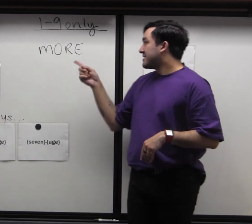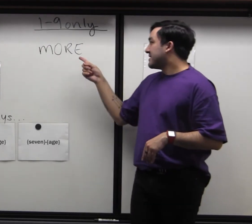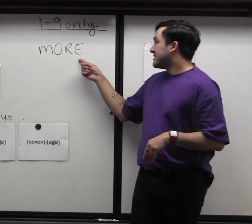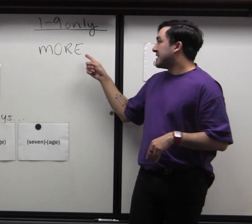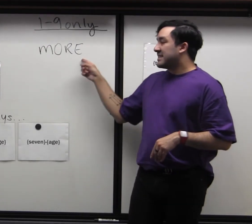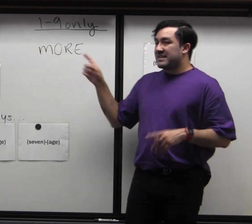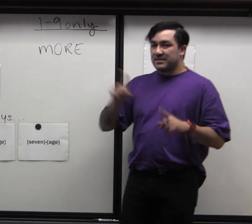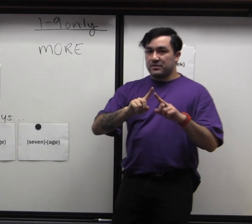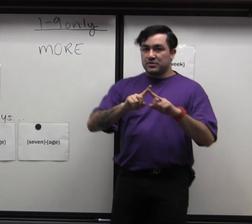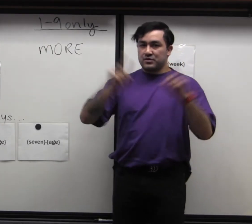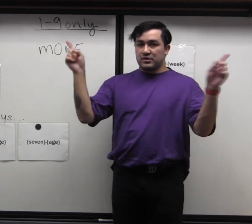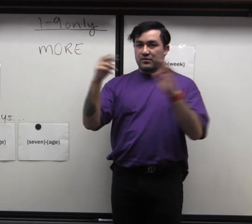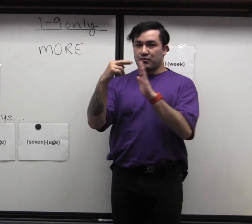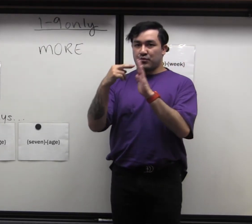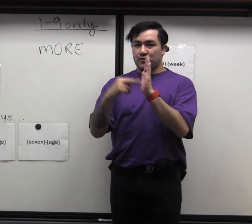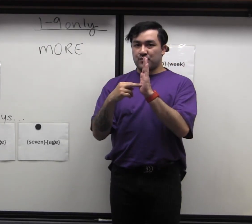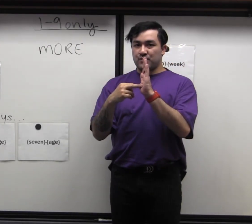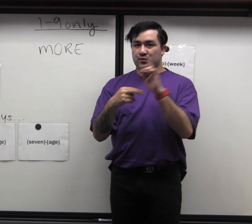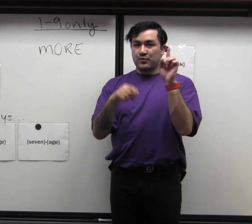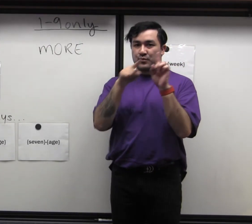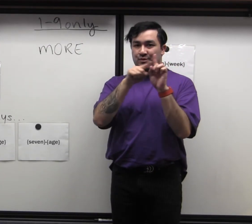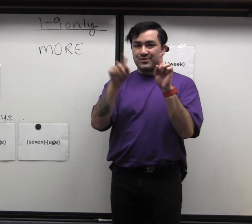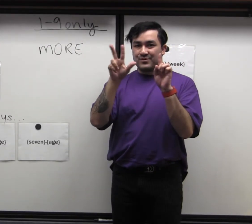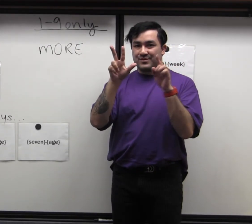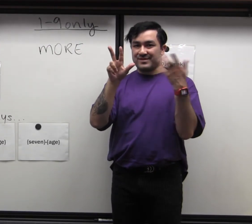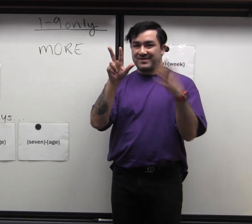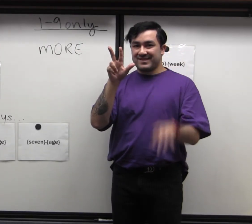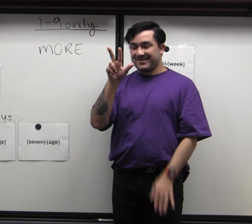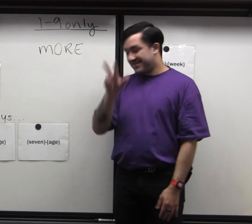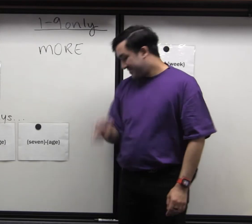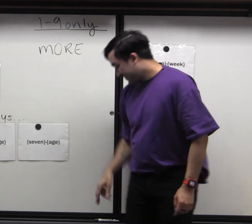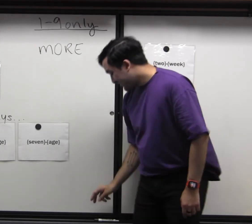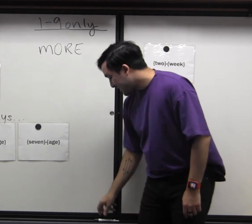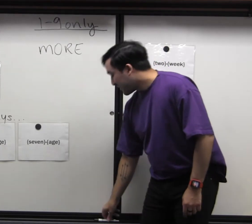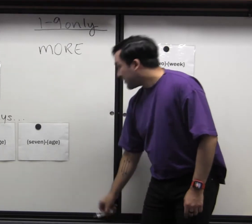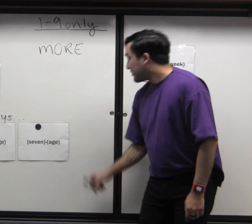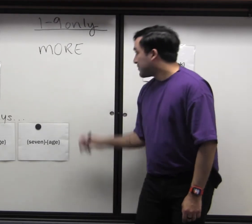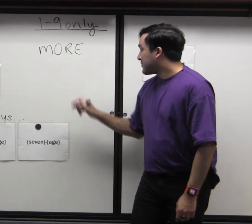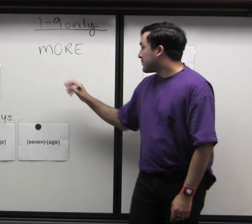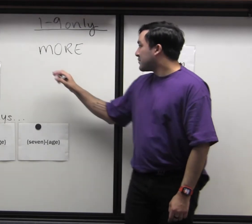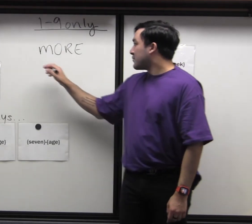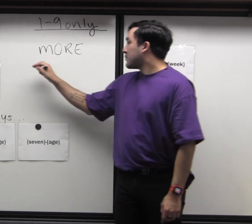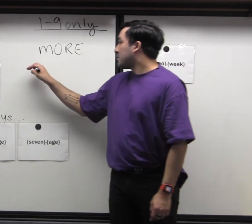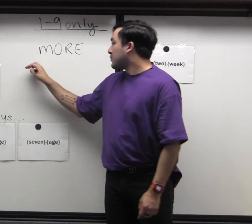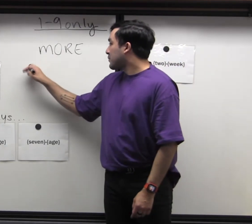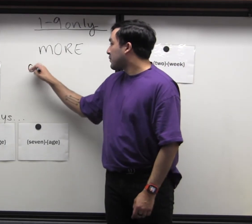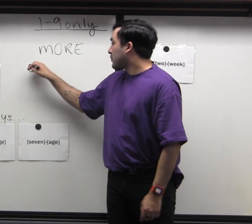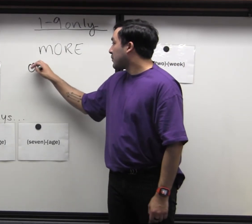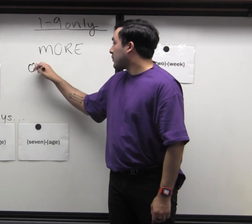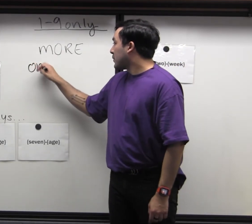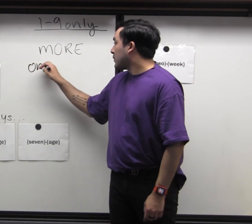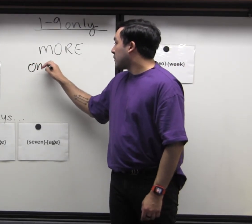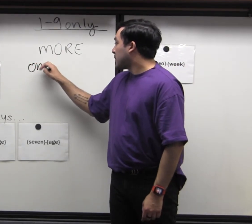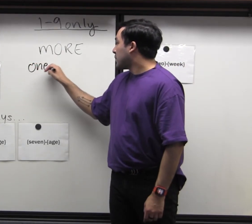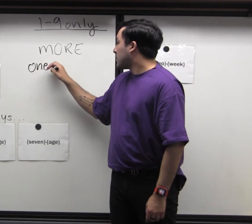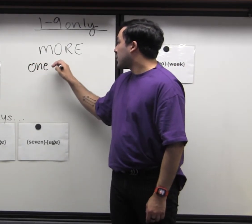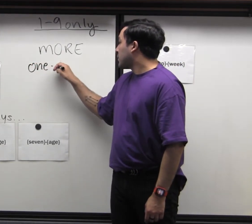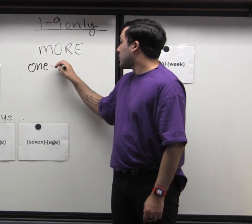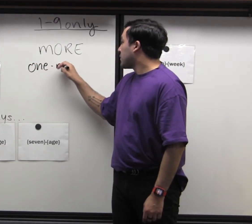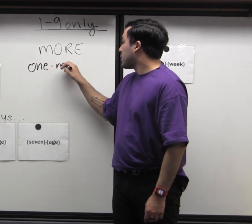sign more. Here's the sign for more. But the rule is very different. It's really only 1 through 3. So you could say